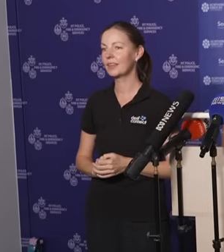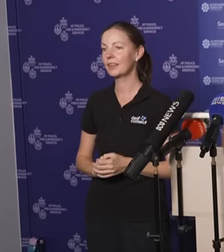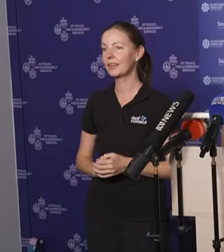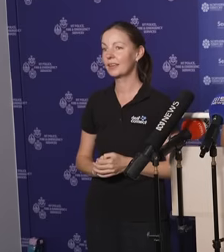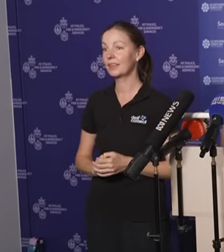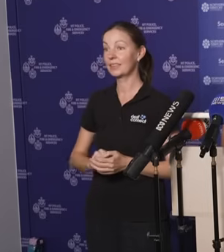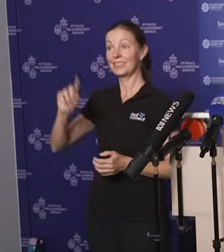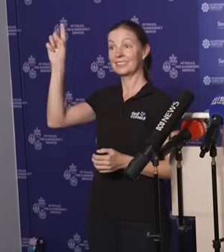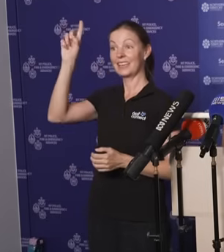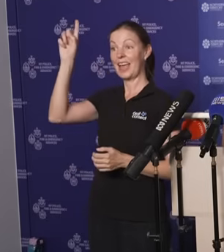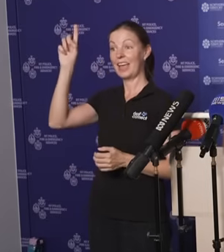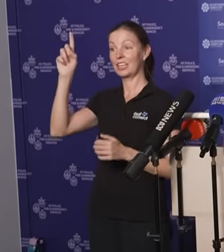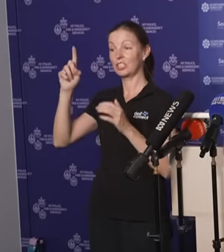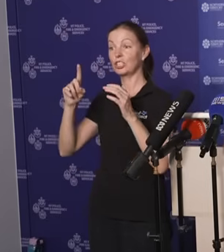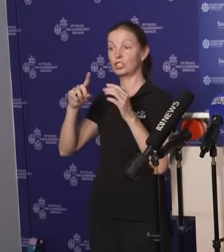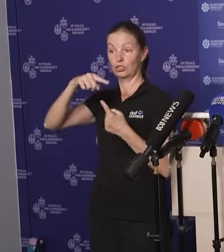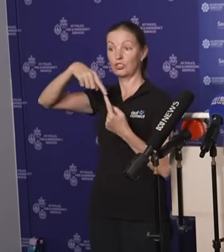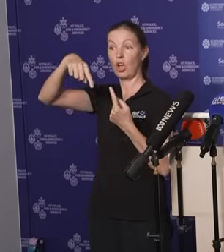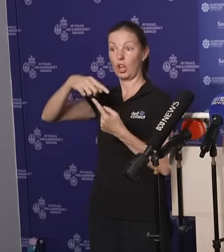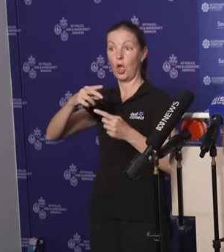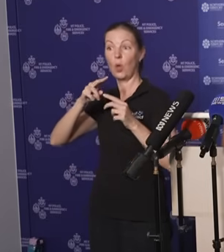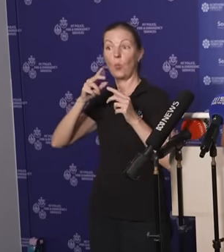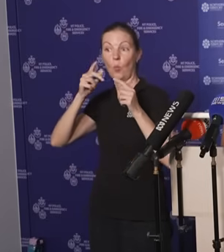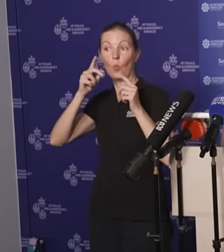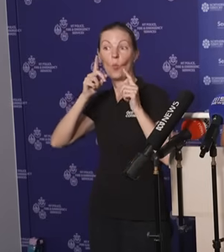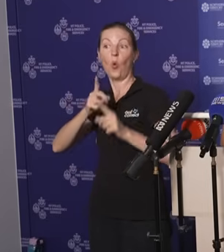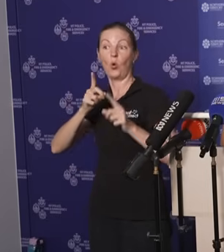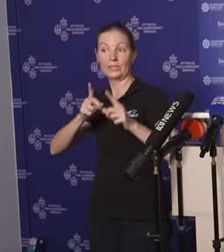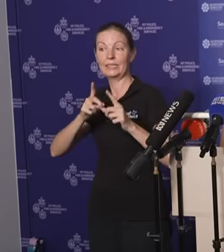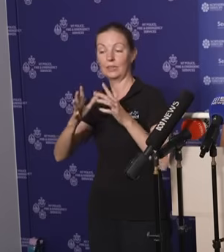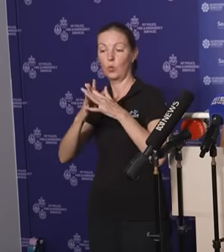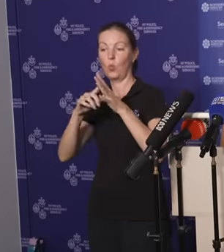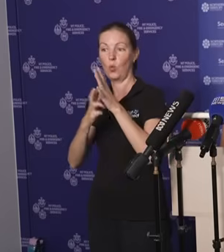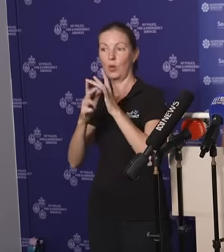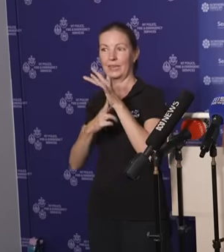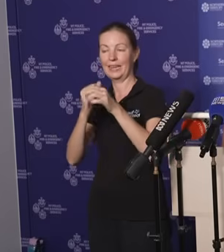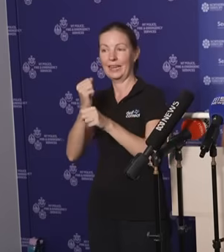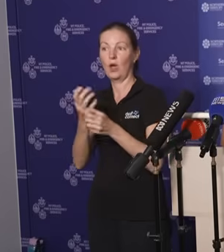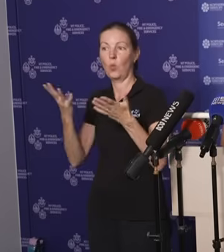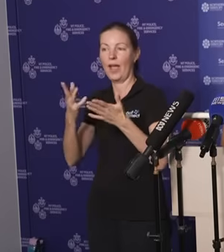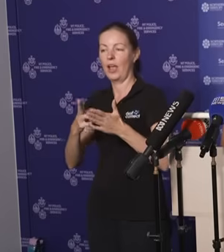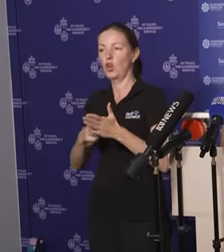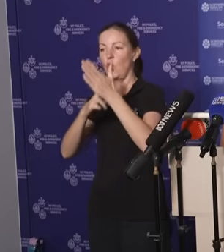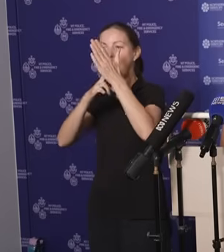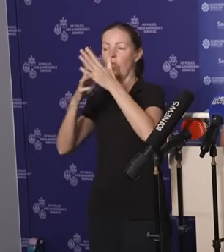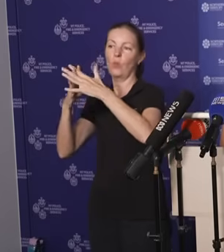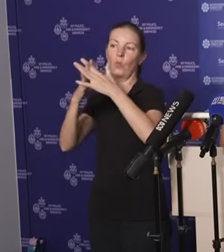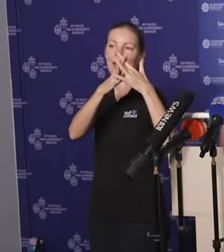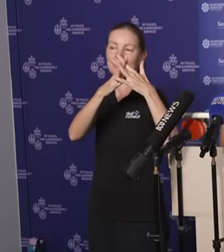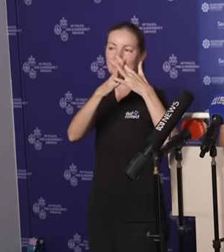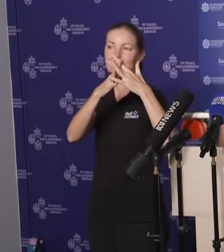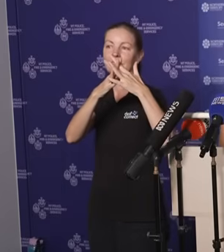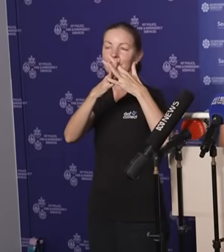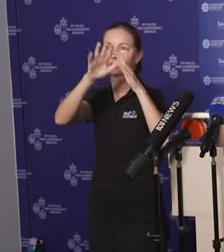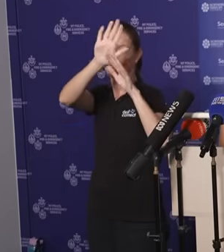So today, a tropical cyclone warning remains in place for communities in the northwest top end.